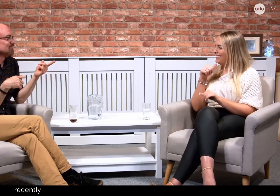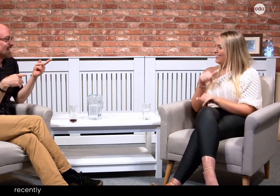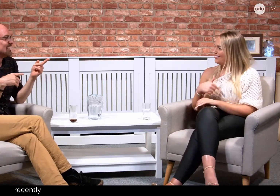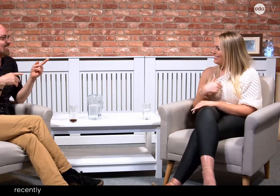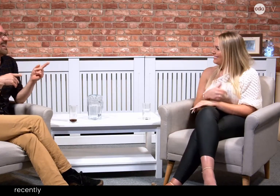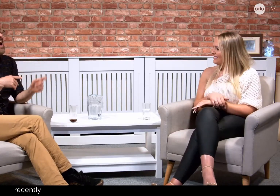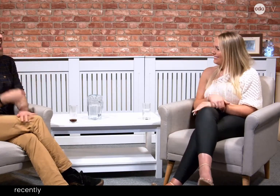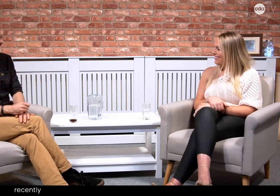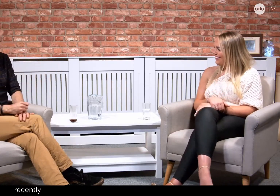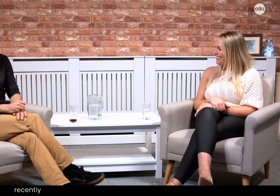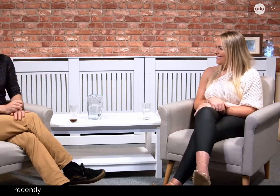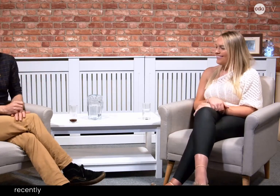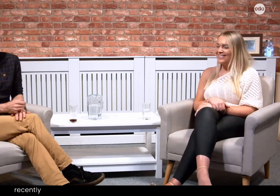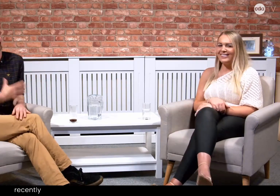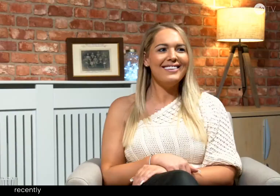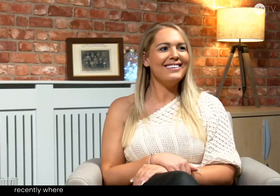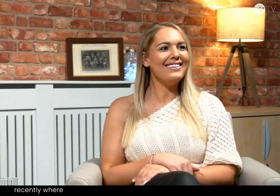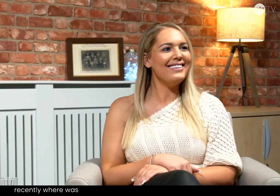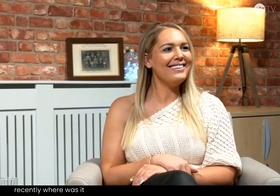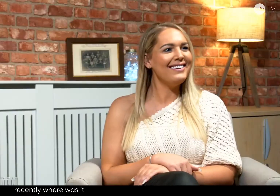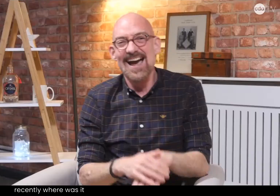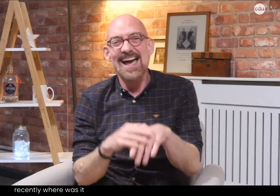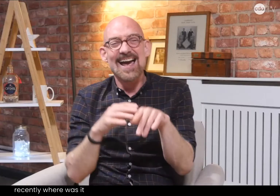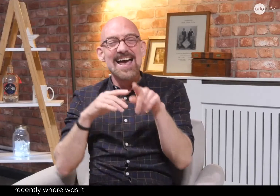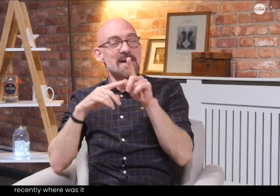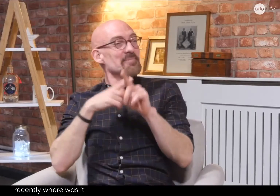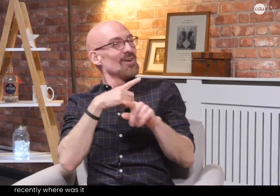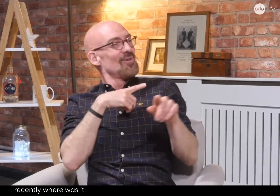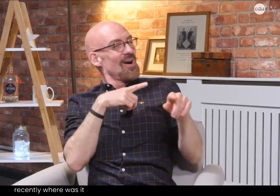Where was it? I can't remember.